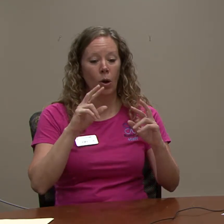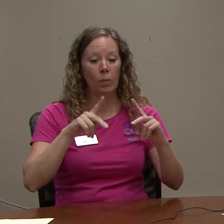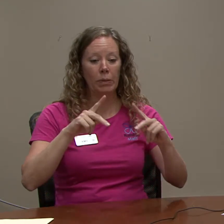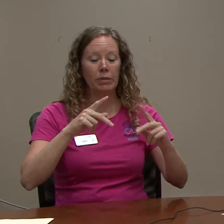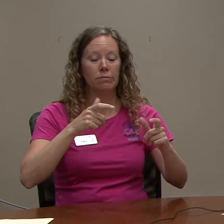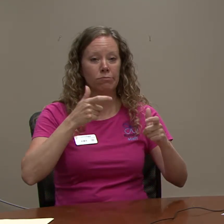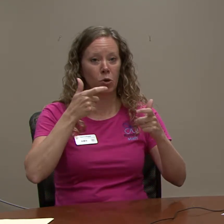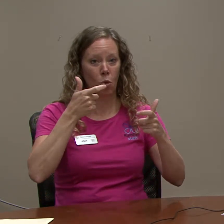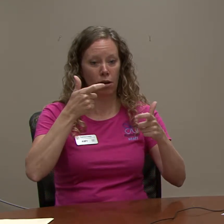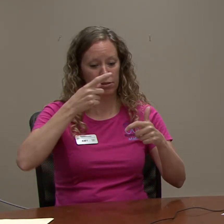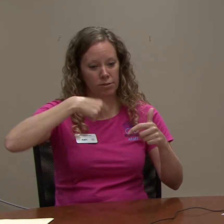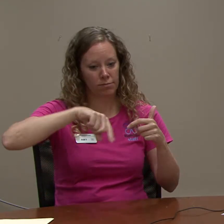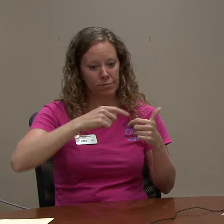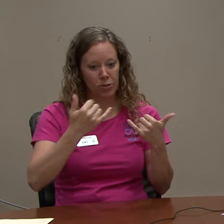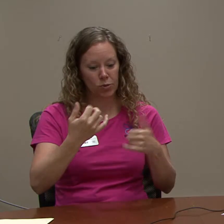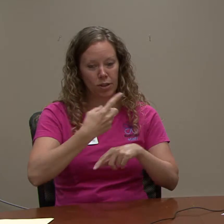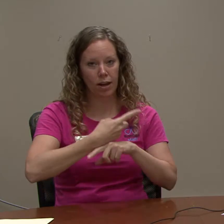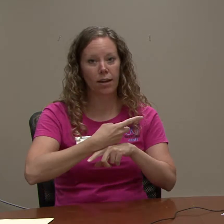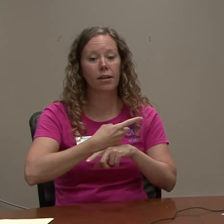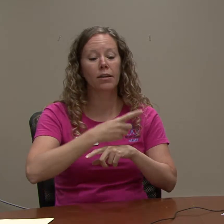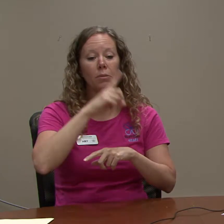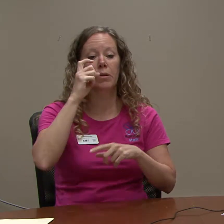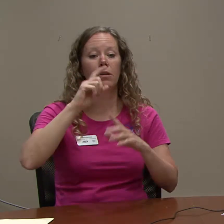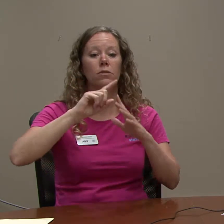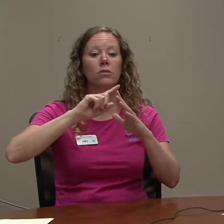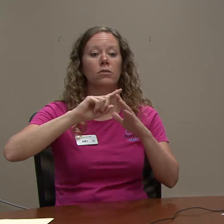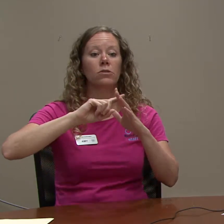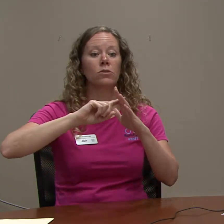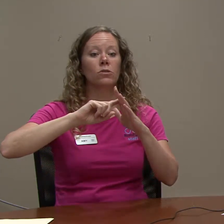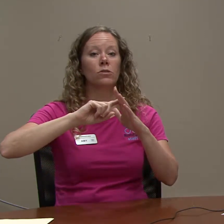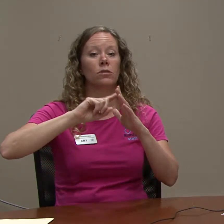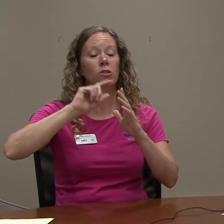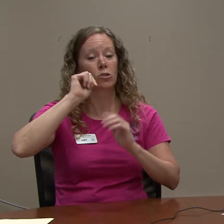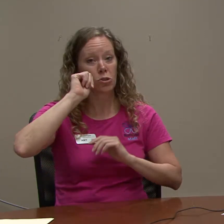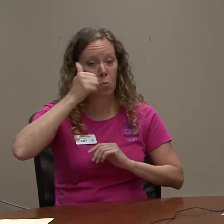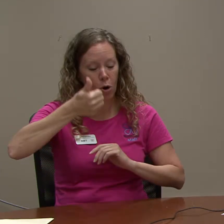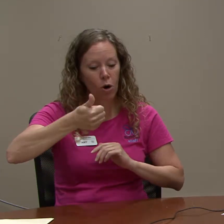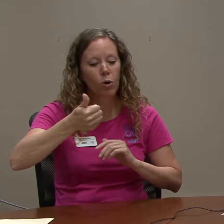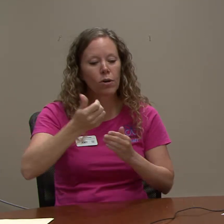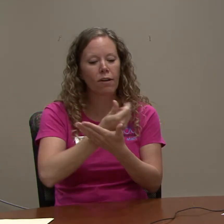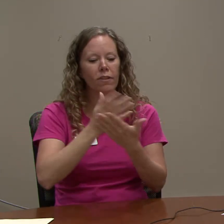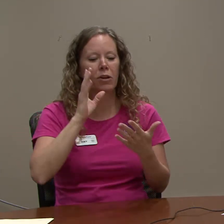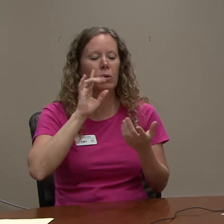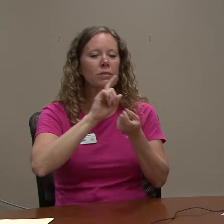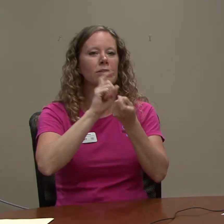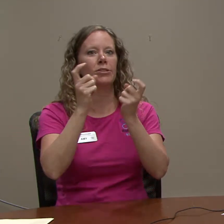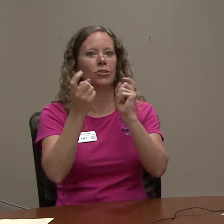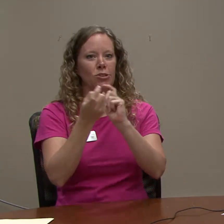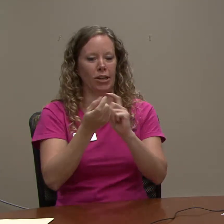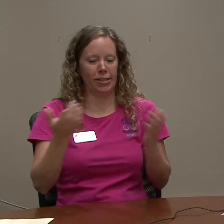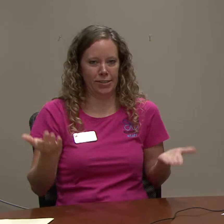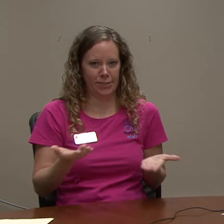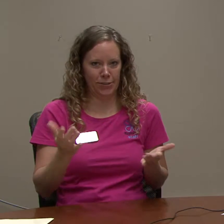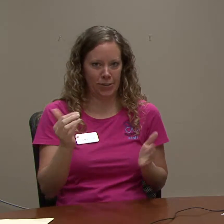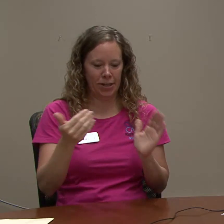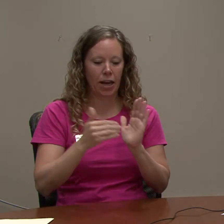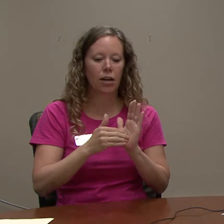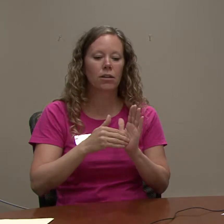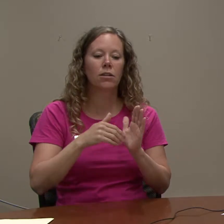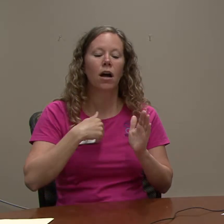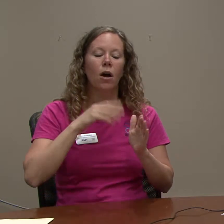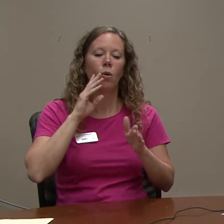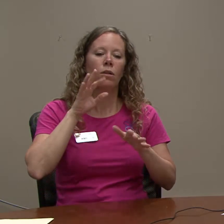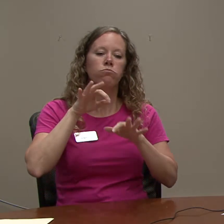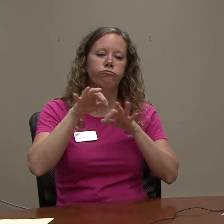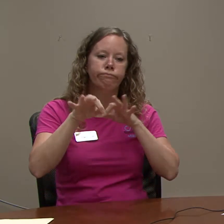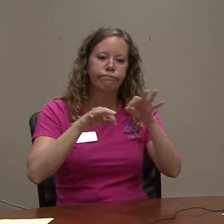today because starting tomorrow, things are going to look different around here. And what I wanted to do was walk you